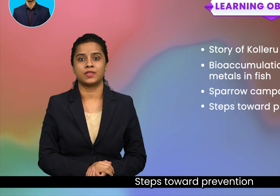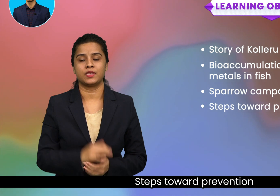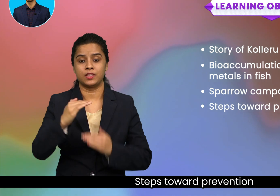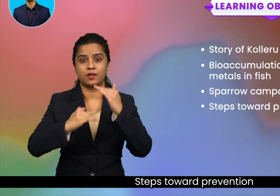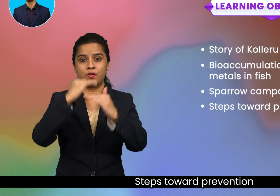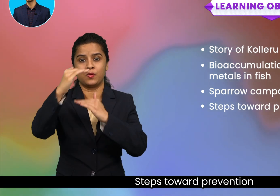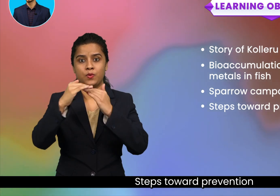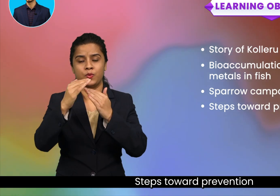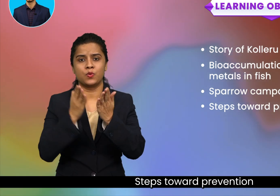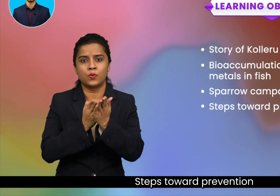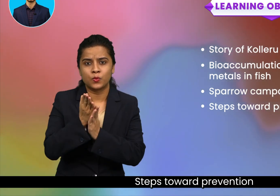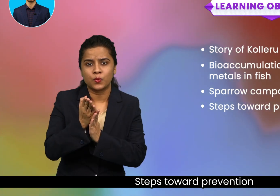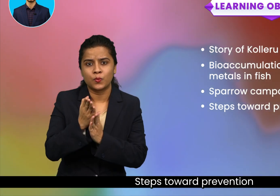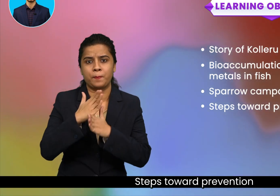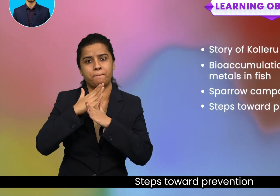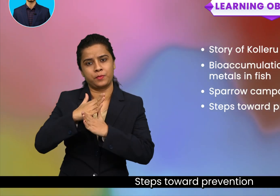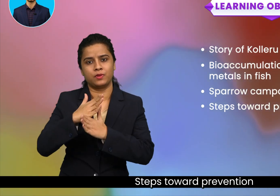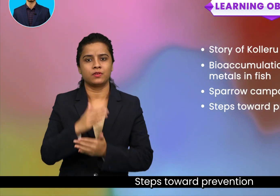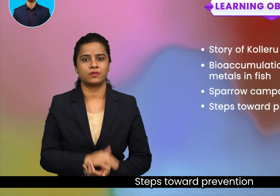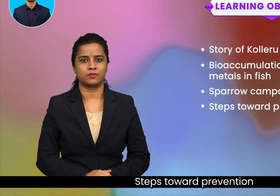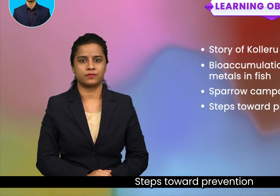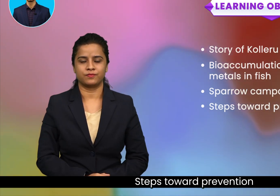steps towards prevention.